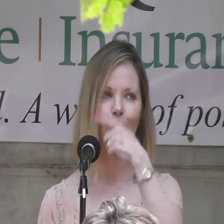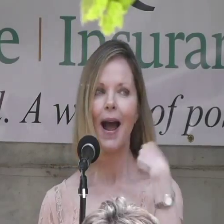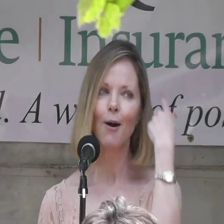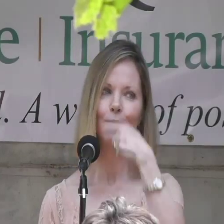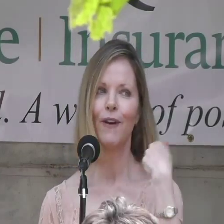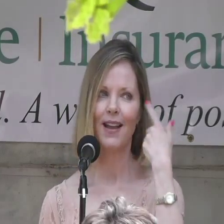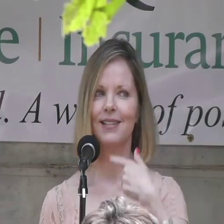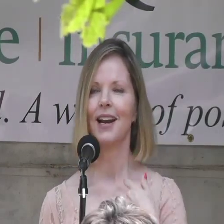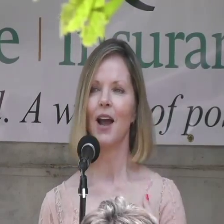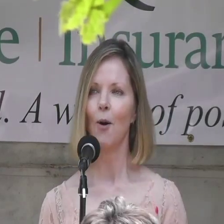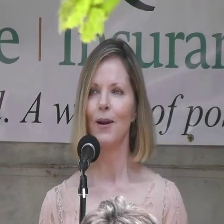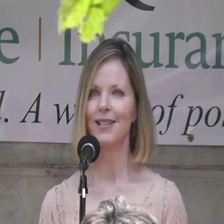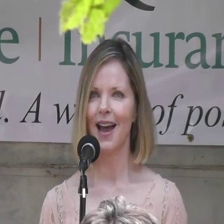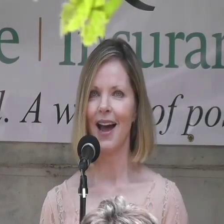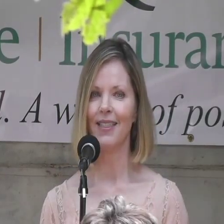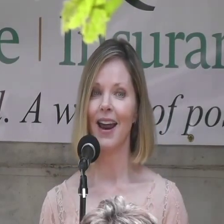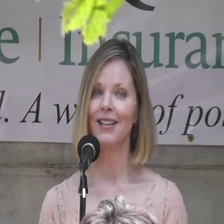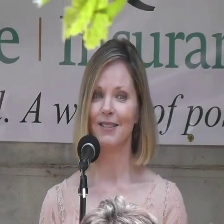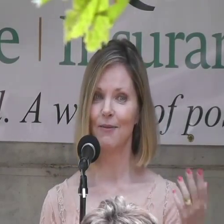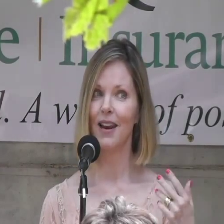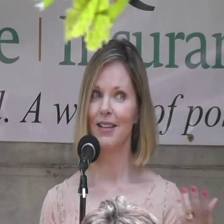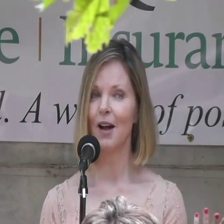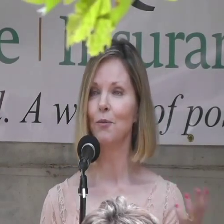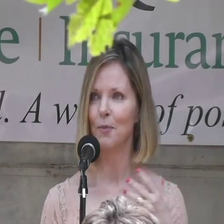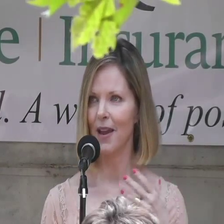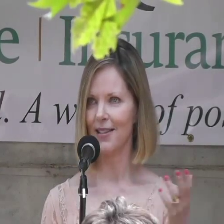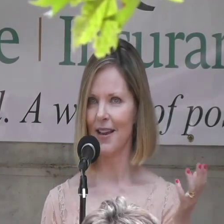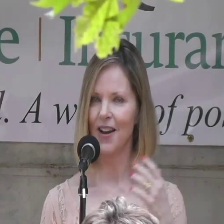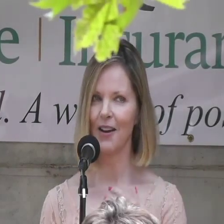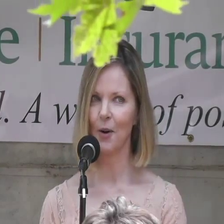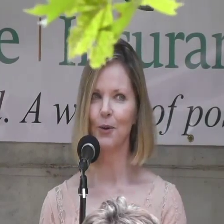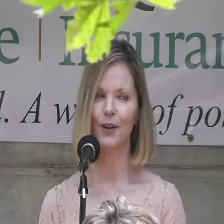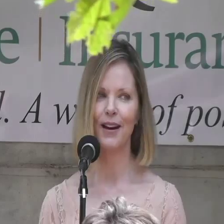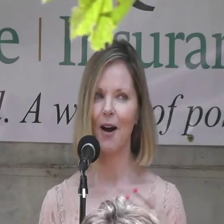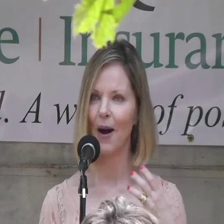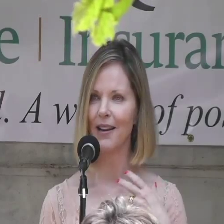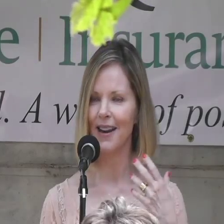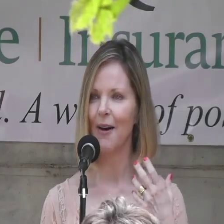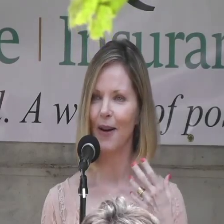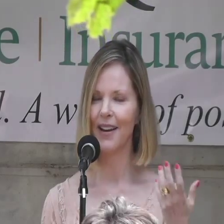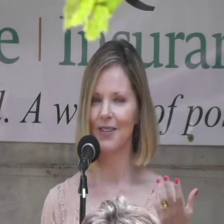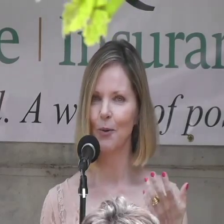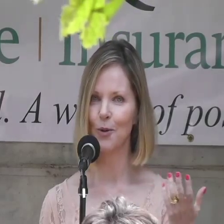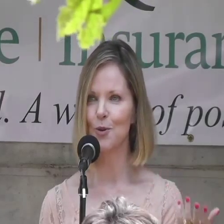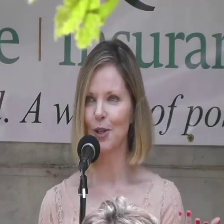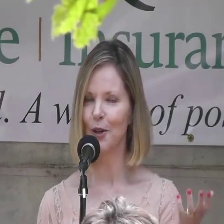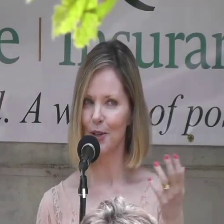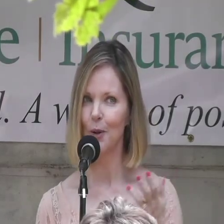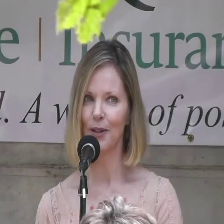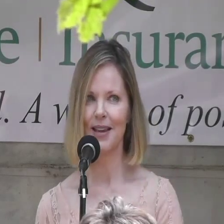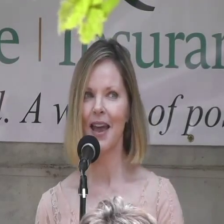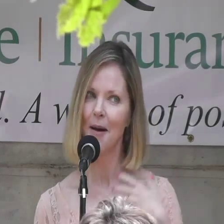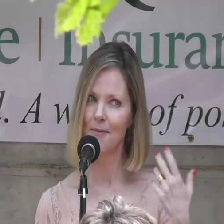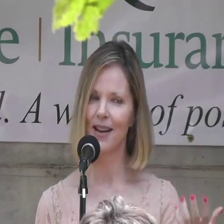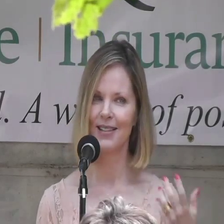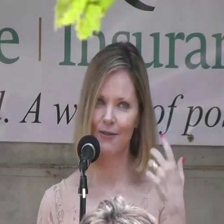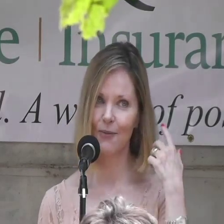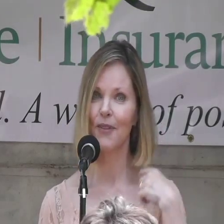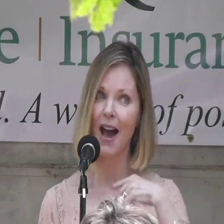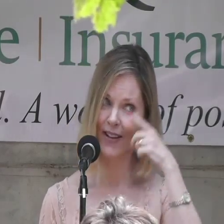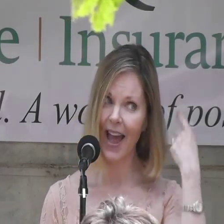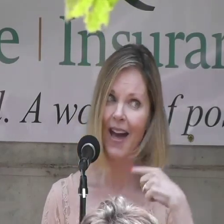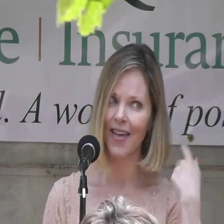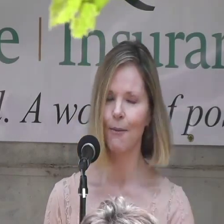So the round face that I always had that has helped me as I've gotten older. Now I don't usually look as old as I am